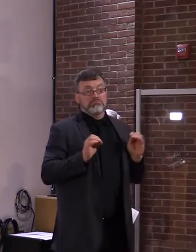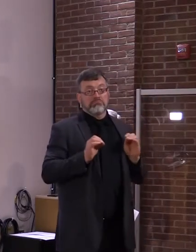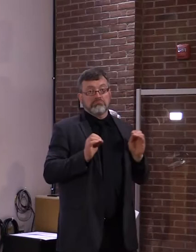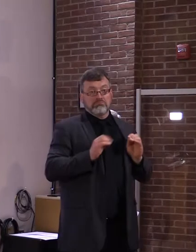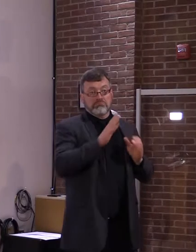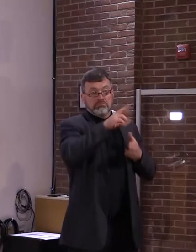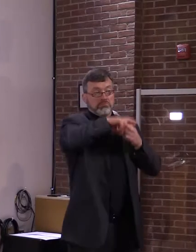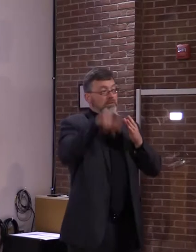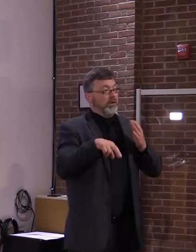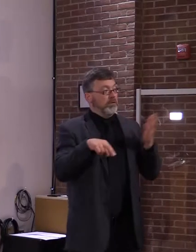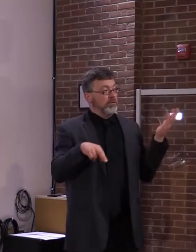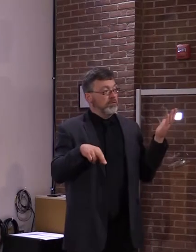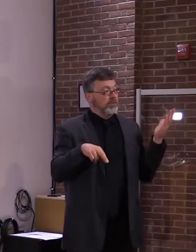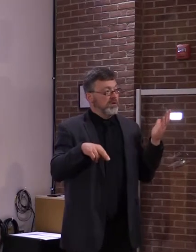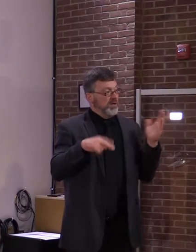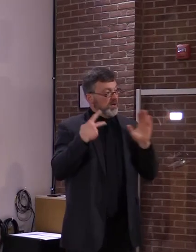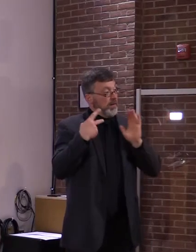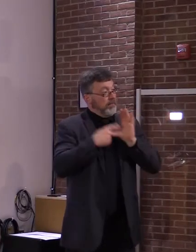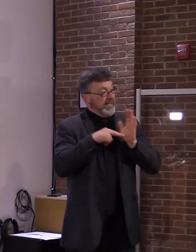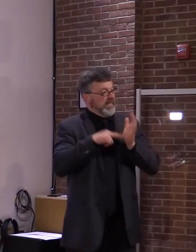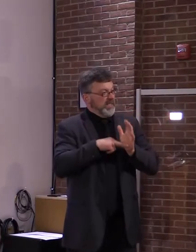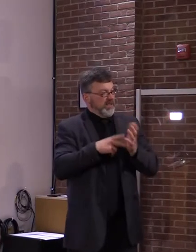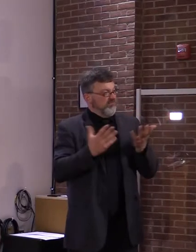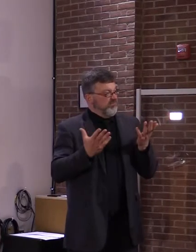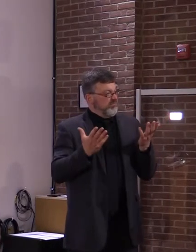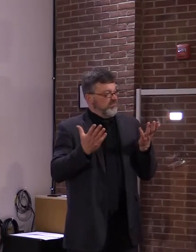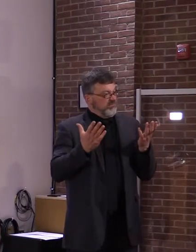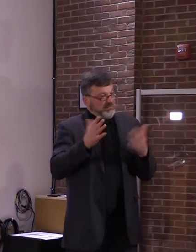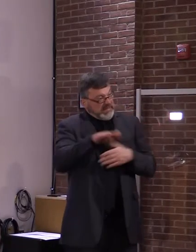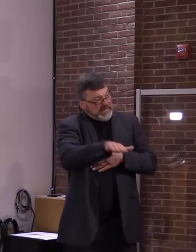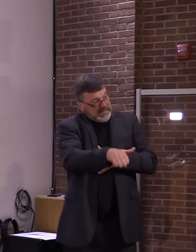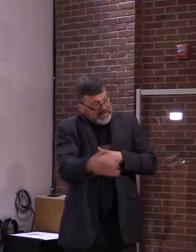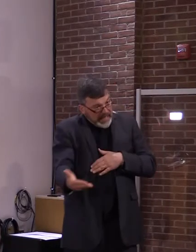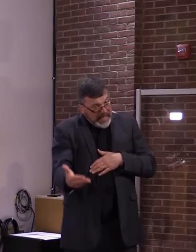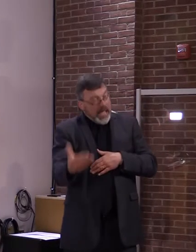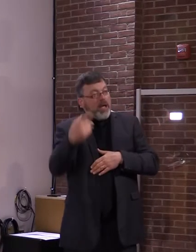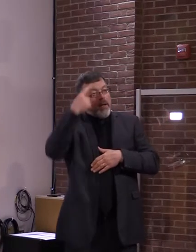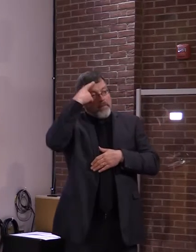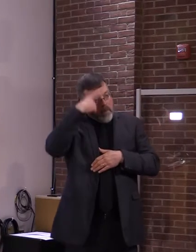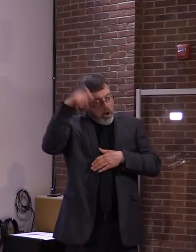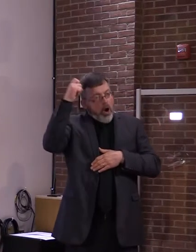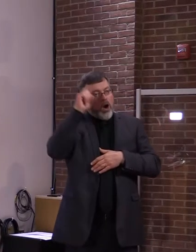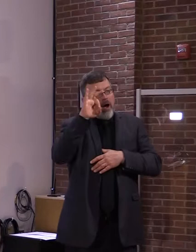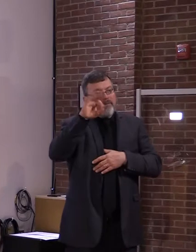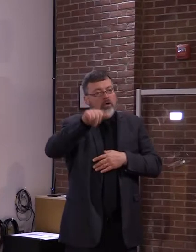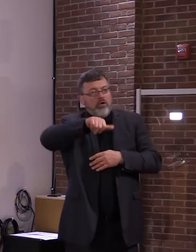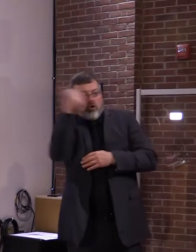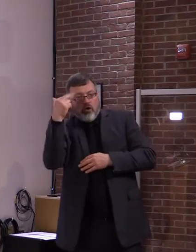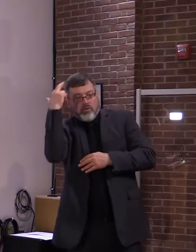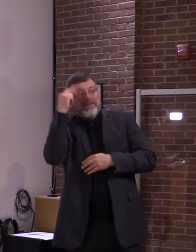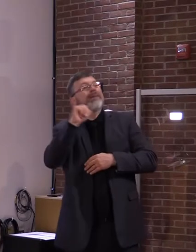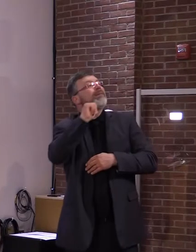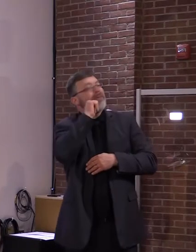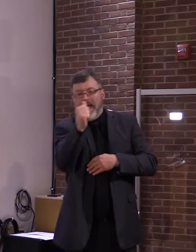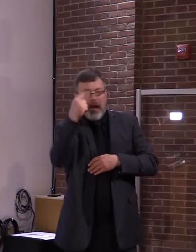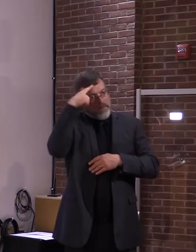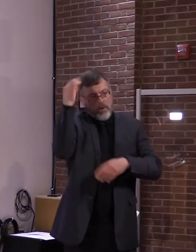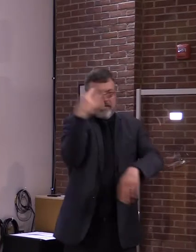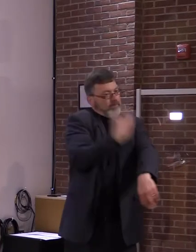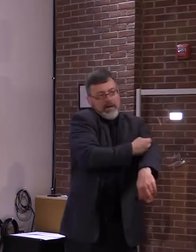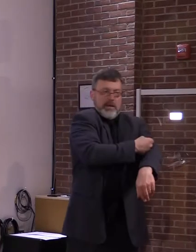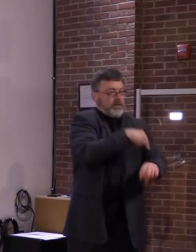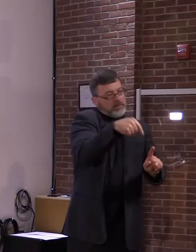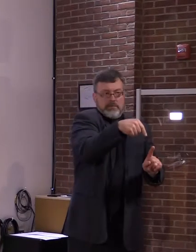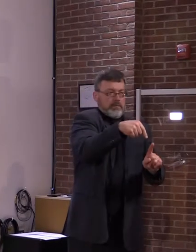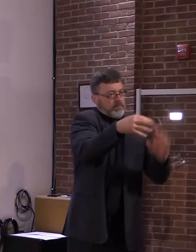warranted. I appreciate the thoroughness and transparency of the federal government related to this data, but